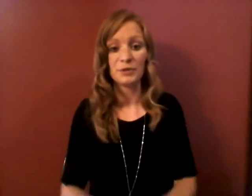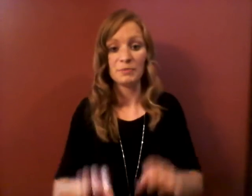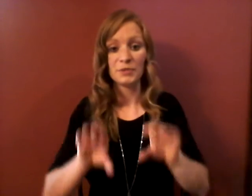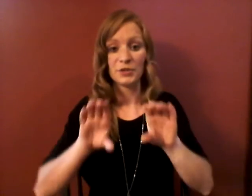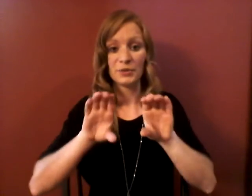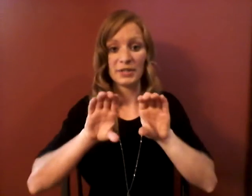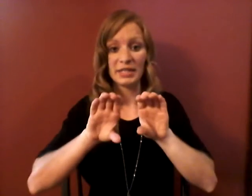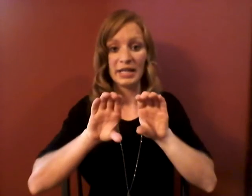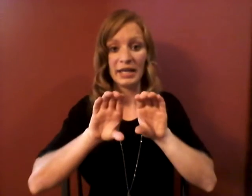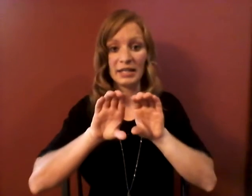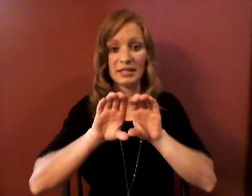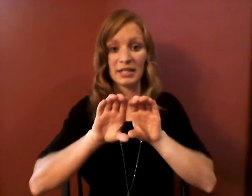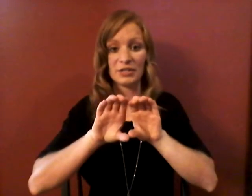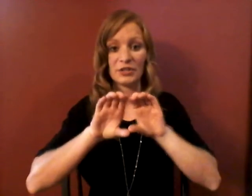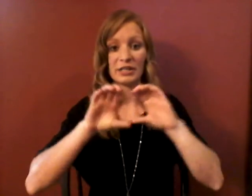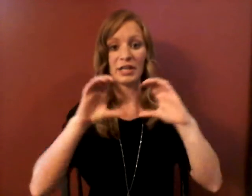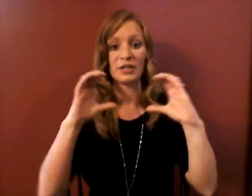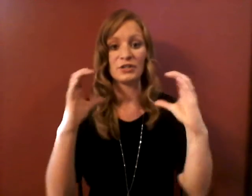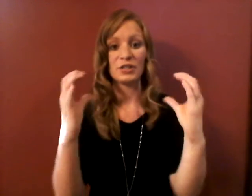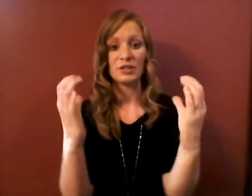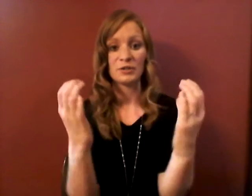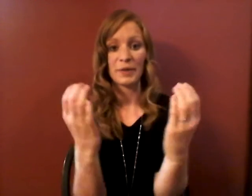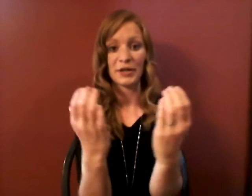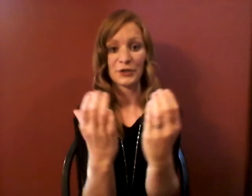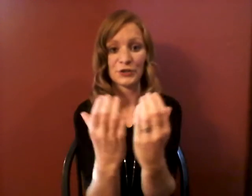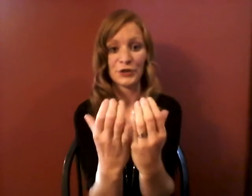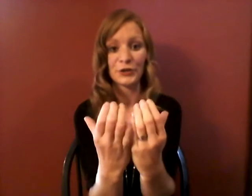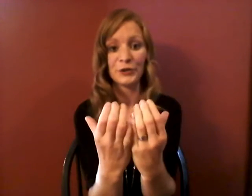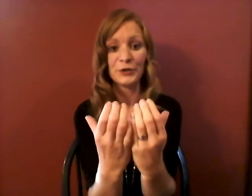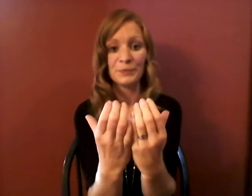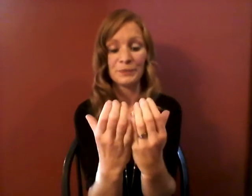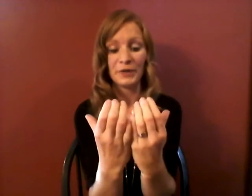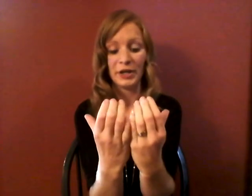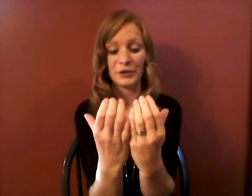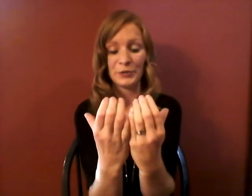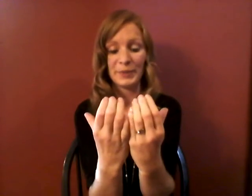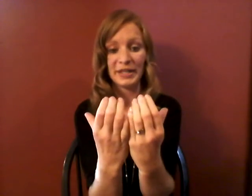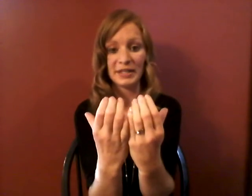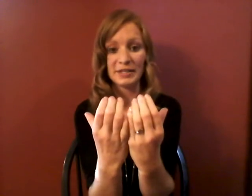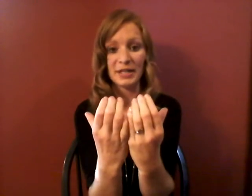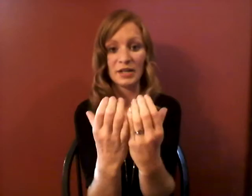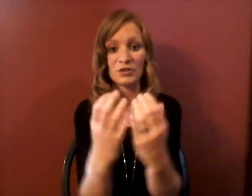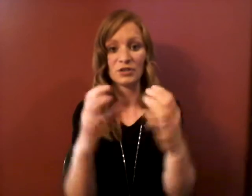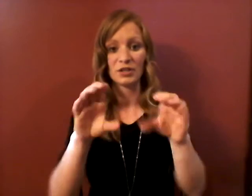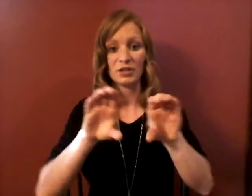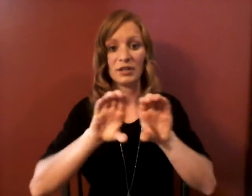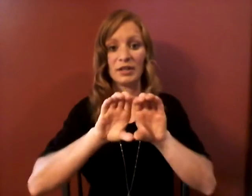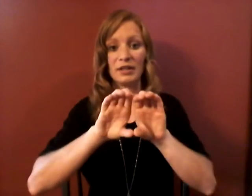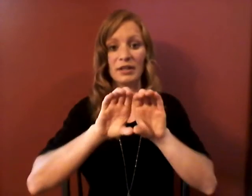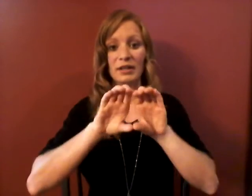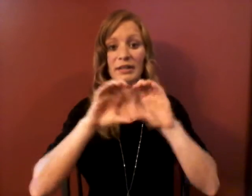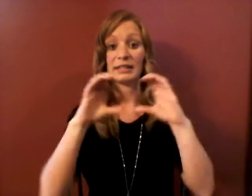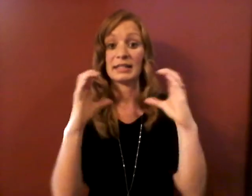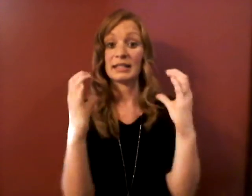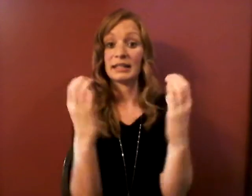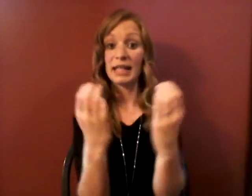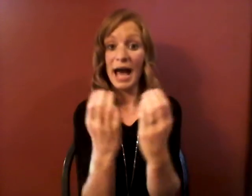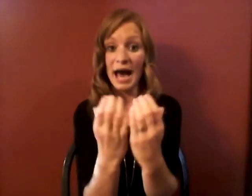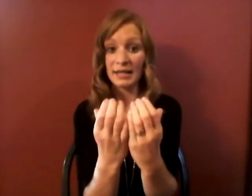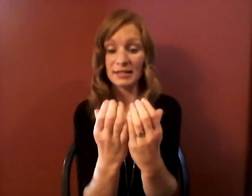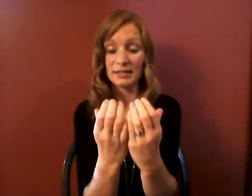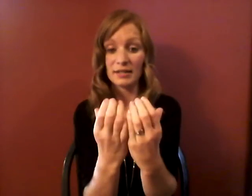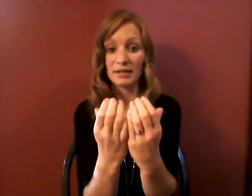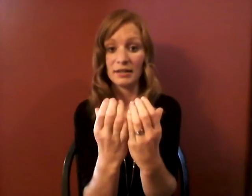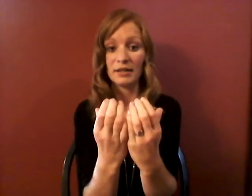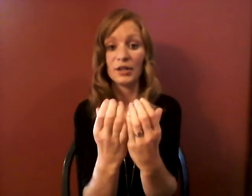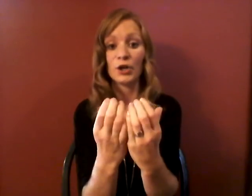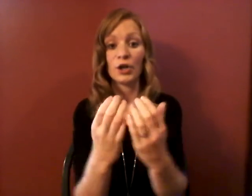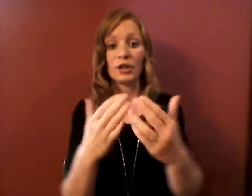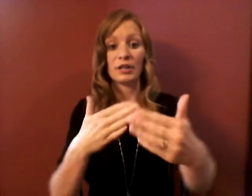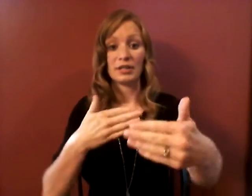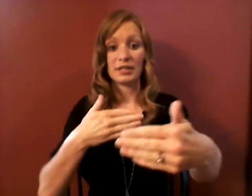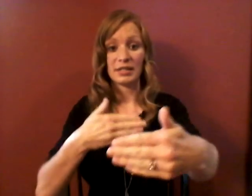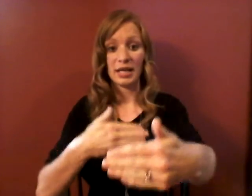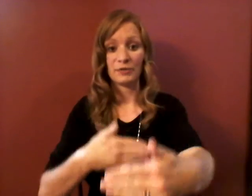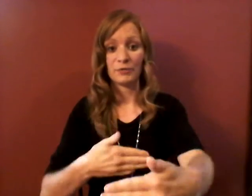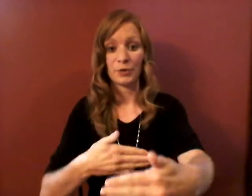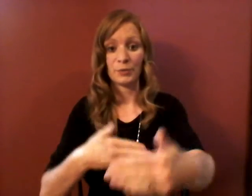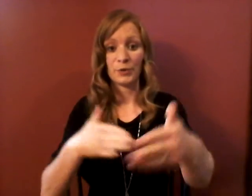Classroom, two C hands. They start touching. You make a circle, and your pinkies touch. This is class. The sign for